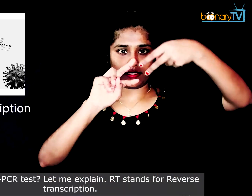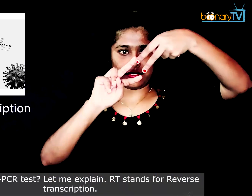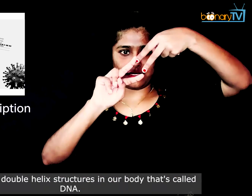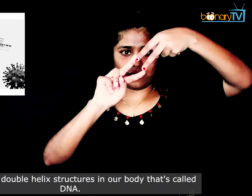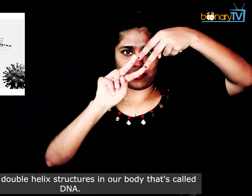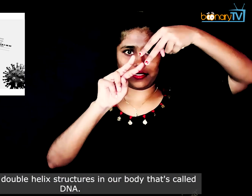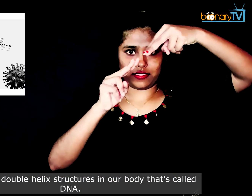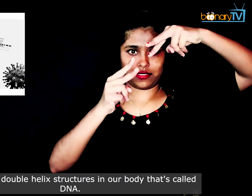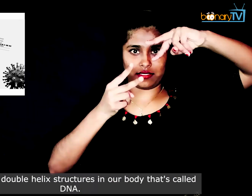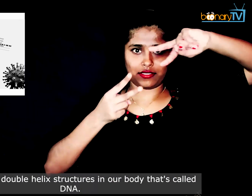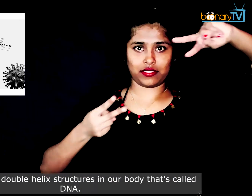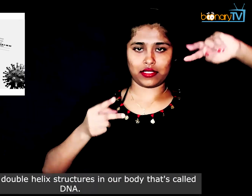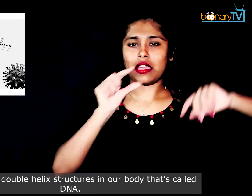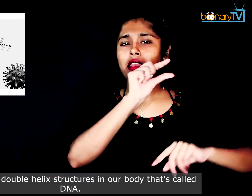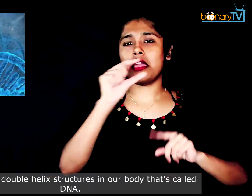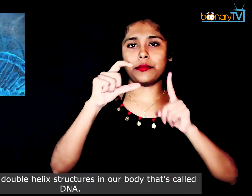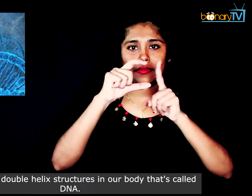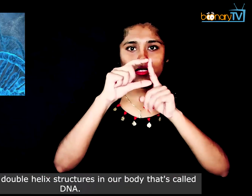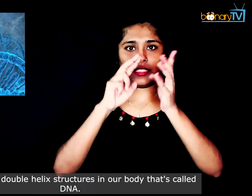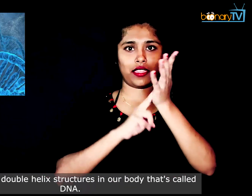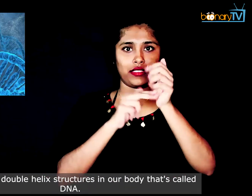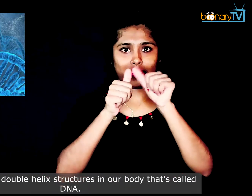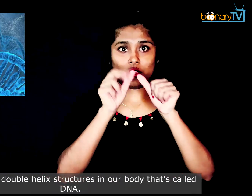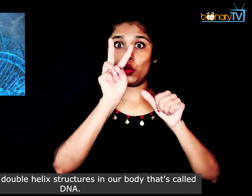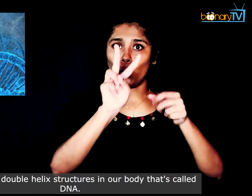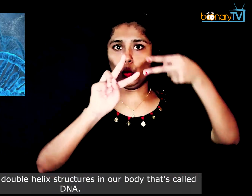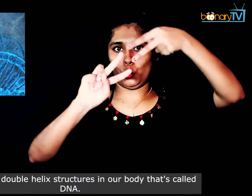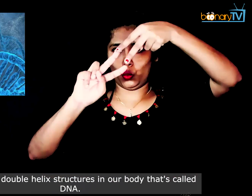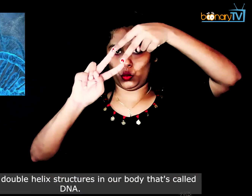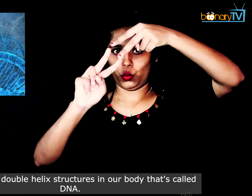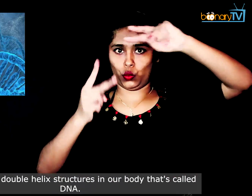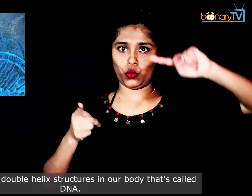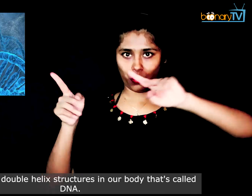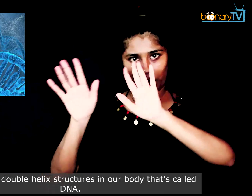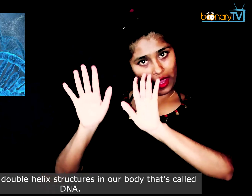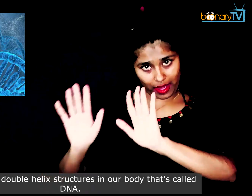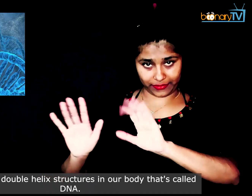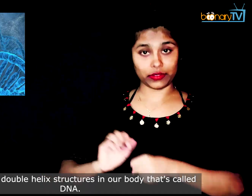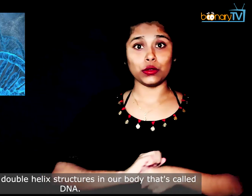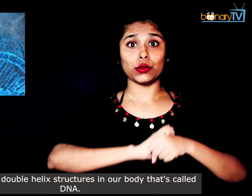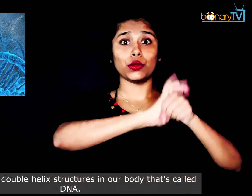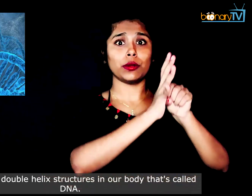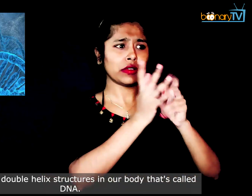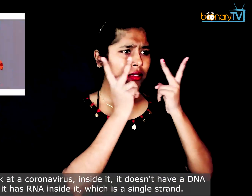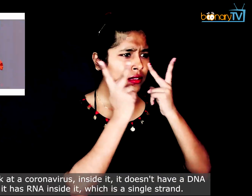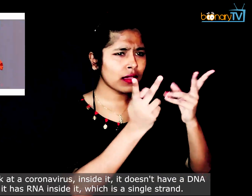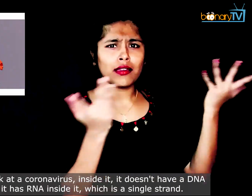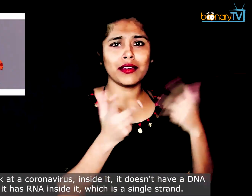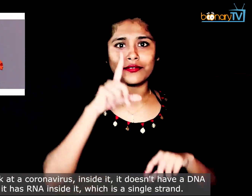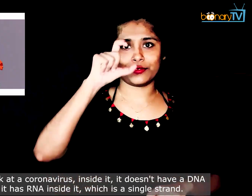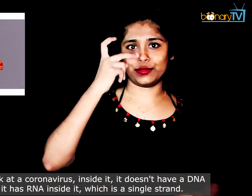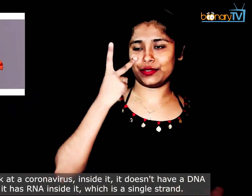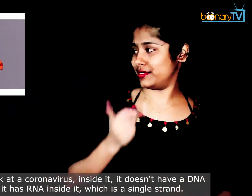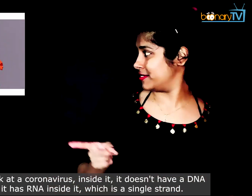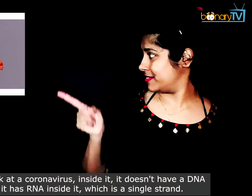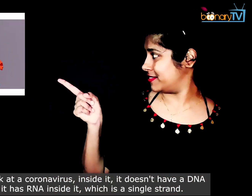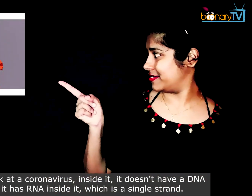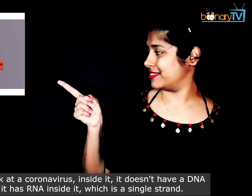We have the double helix structures in our body, that's called DNA. While, if you look at a